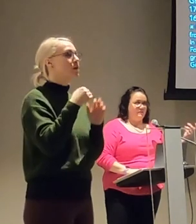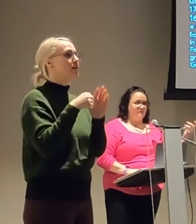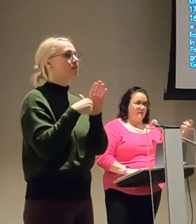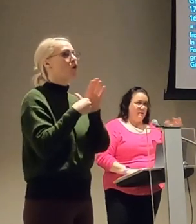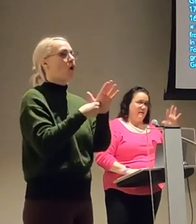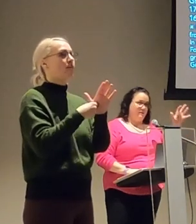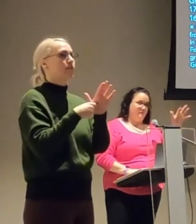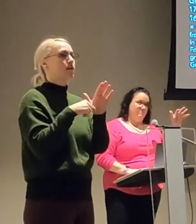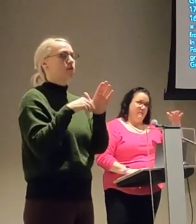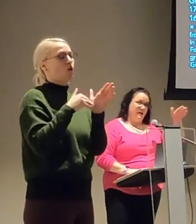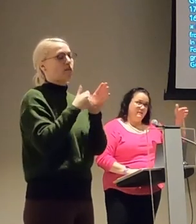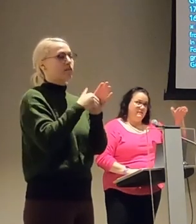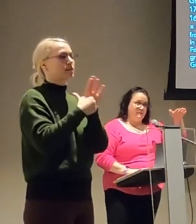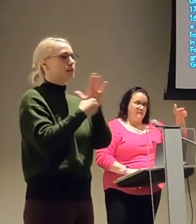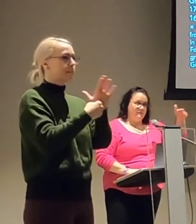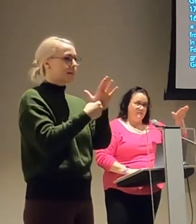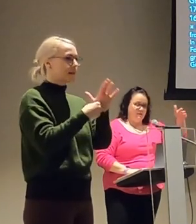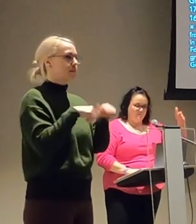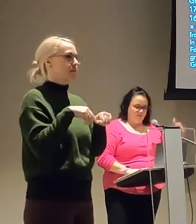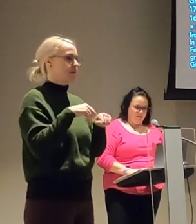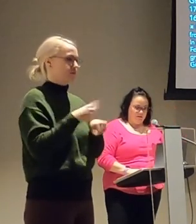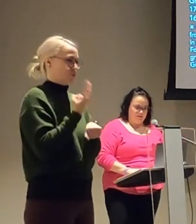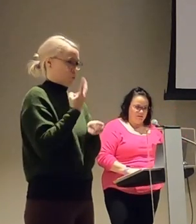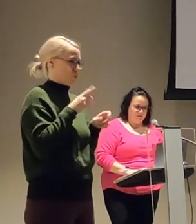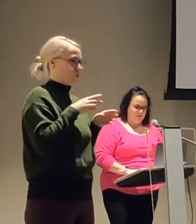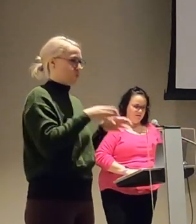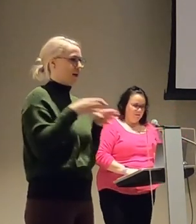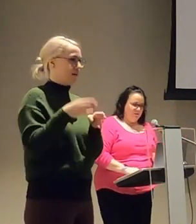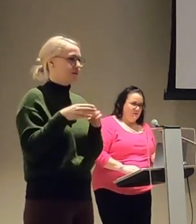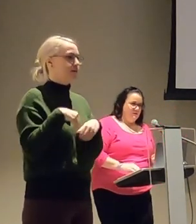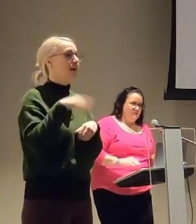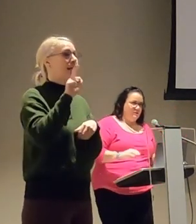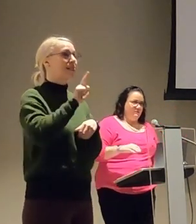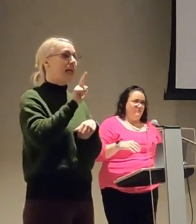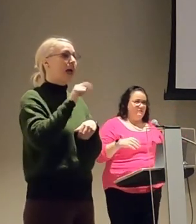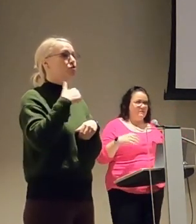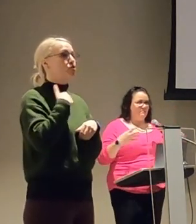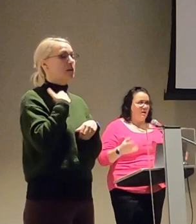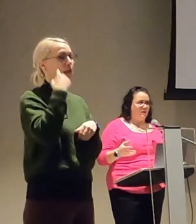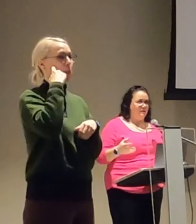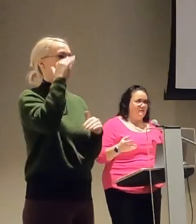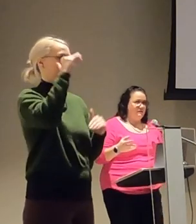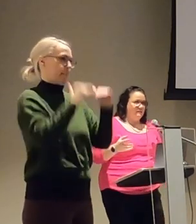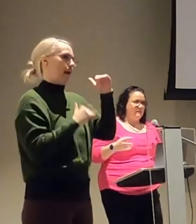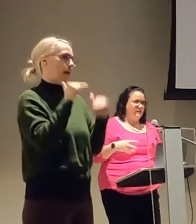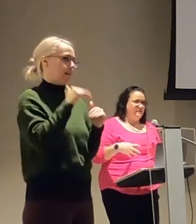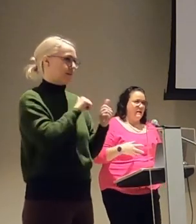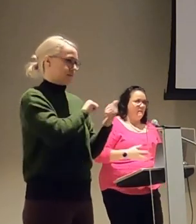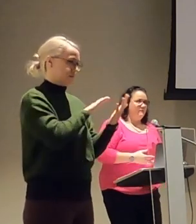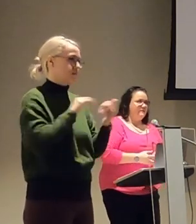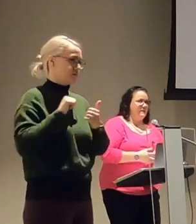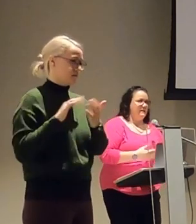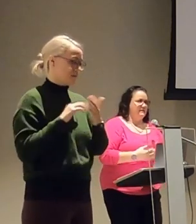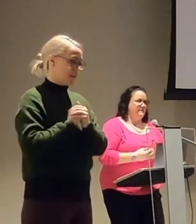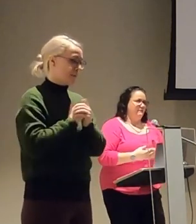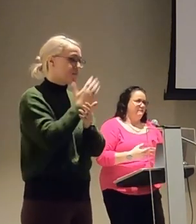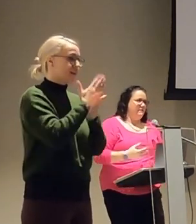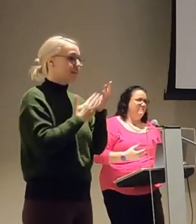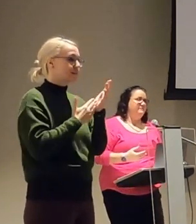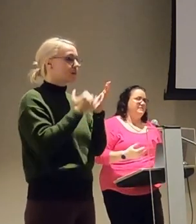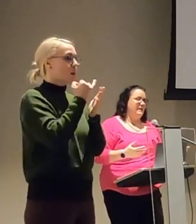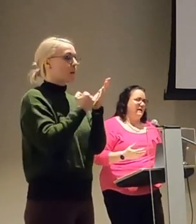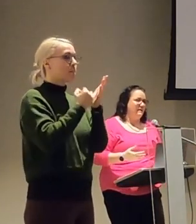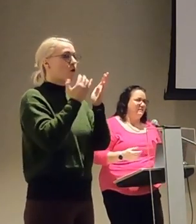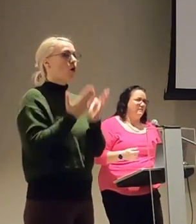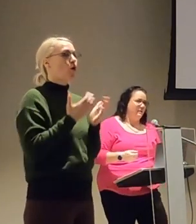argue that Lazzarini kind of balances some of these. So some artists tend to emphasize the